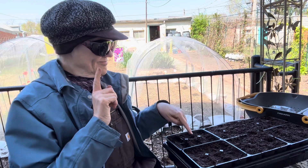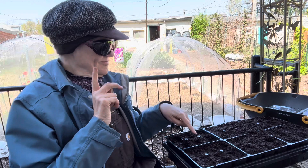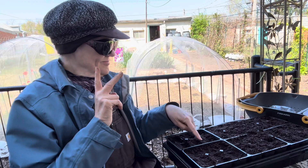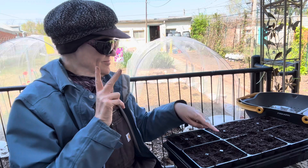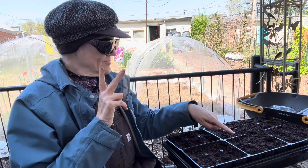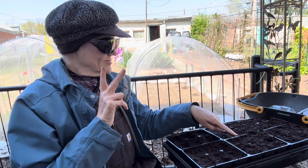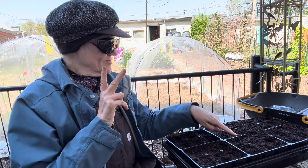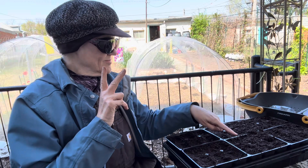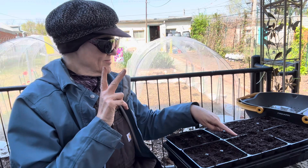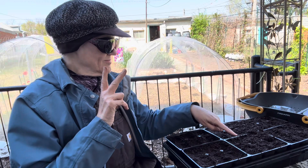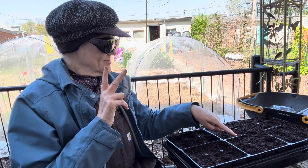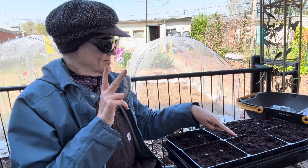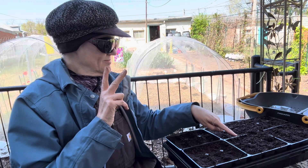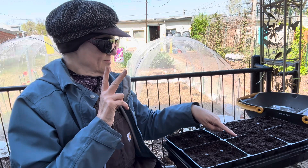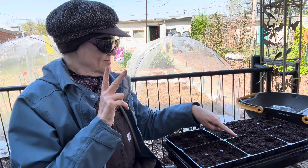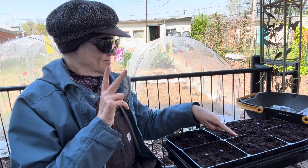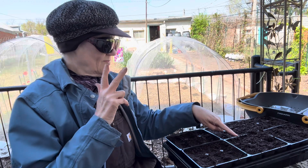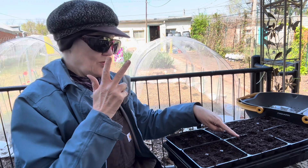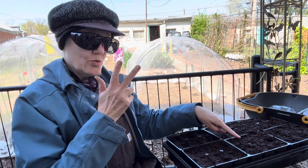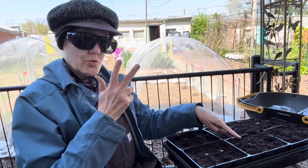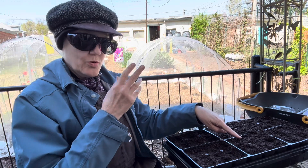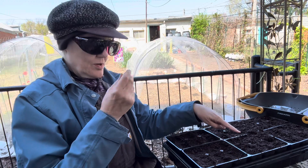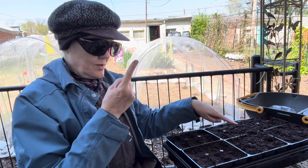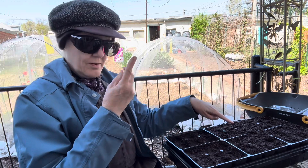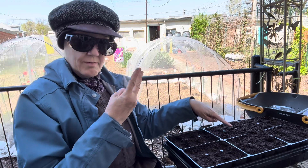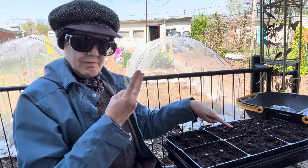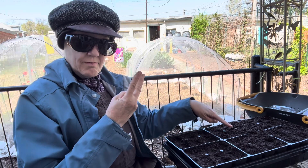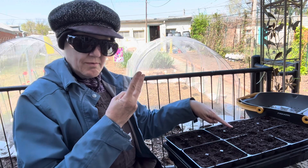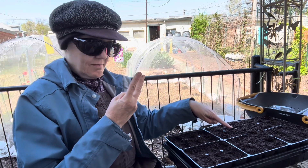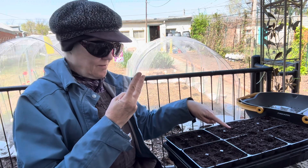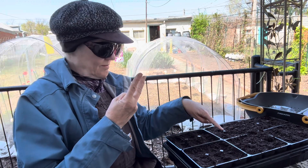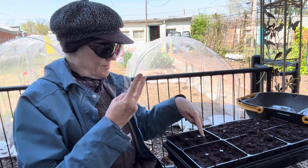in the other tray. But still, that's enough. It'll be